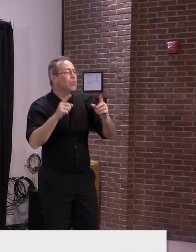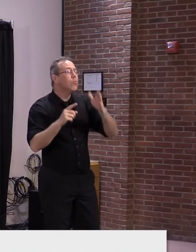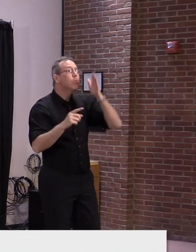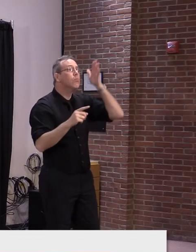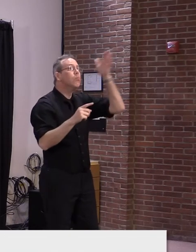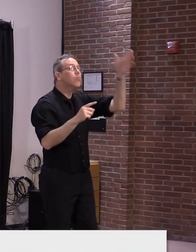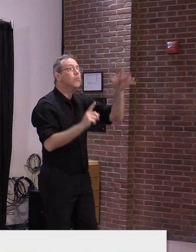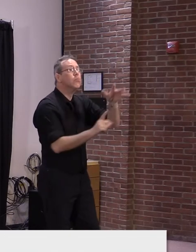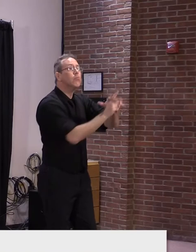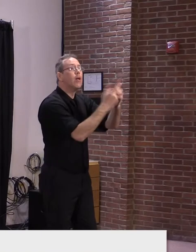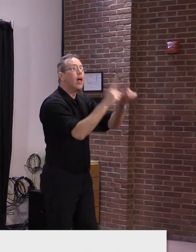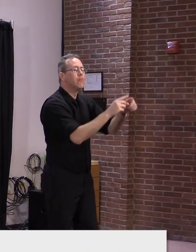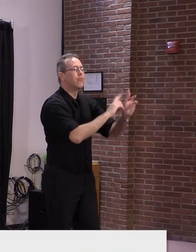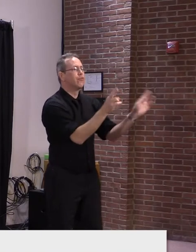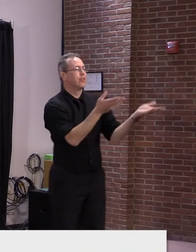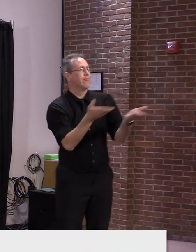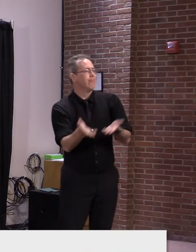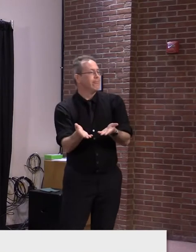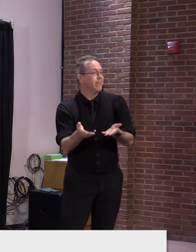Okay, thank you very much.